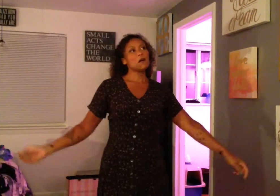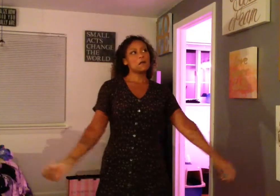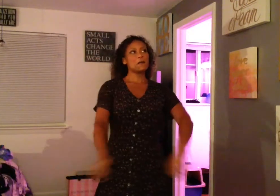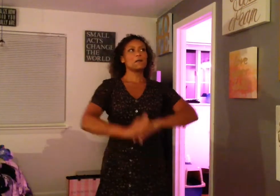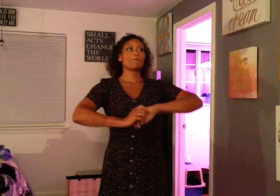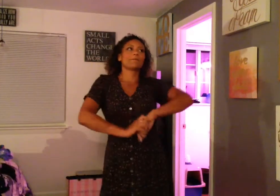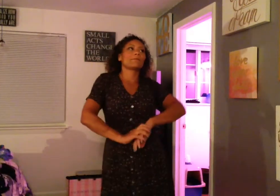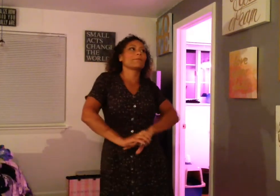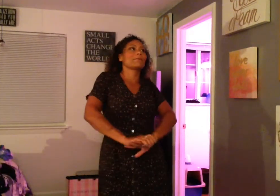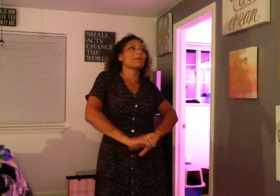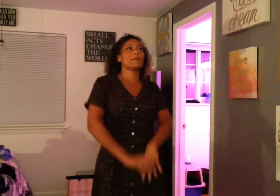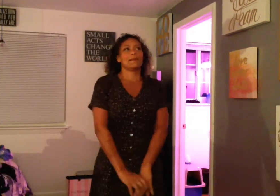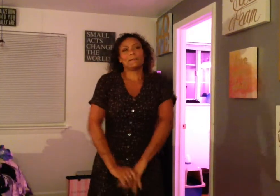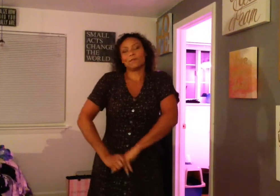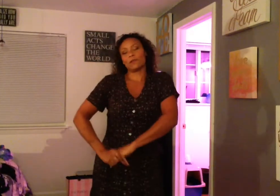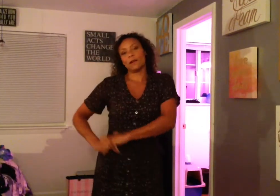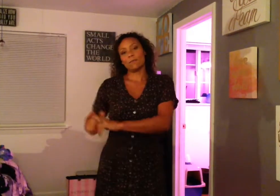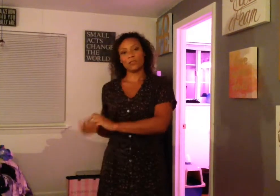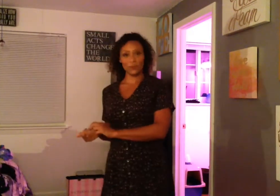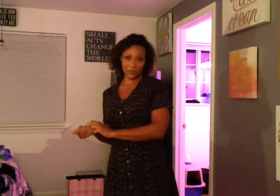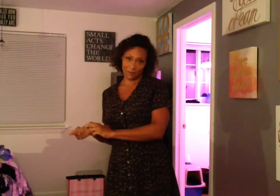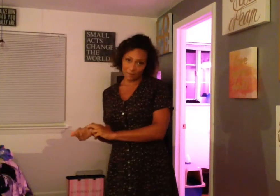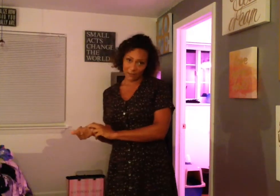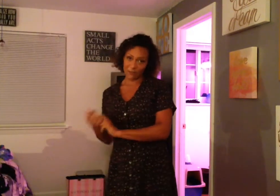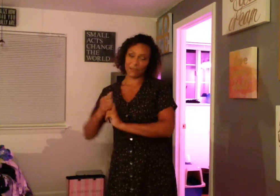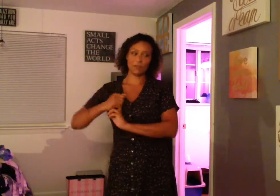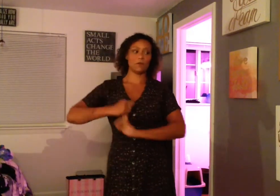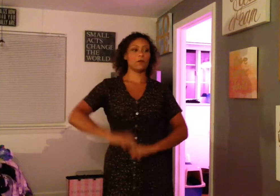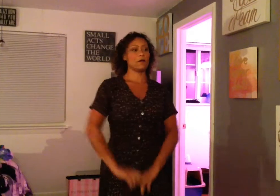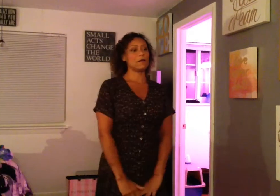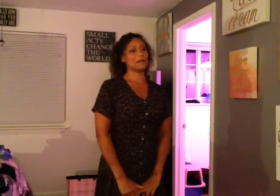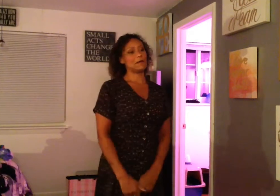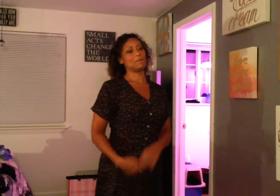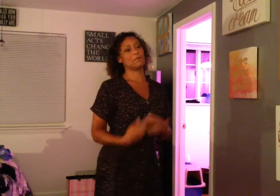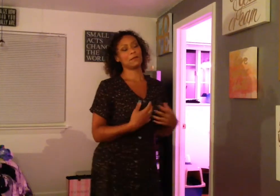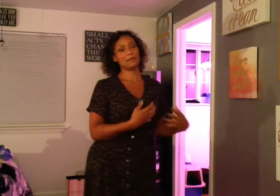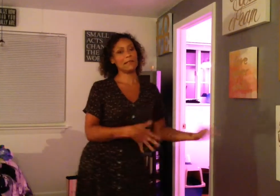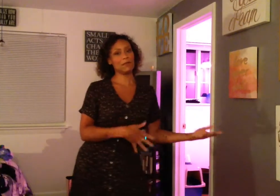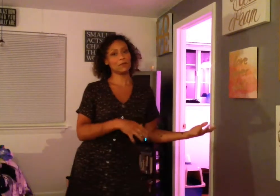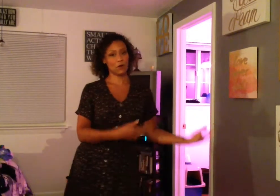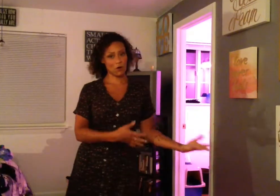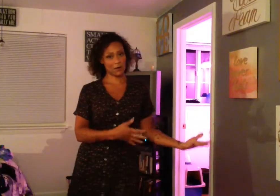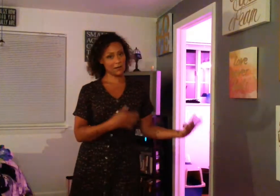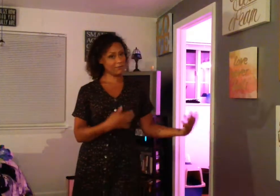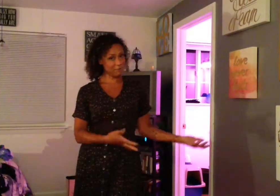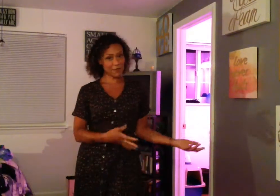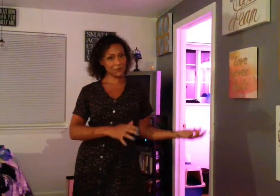are, sometimes you could call them projections of the Matrix. You could call them demons or archons in flesh